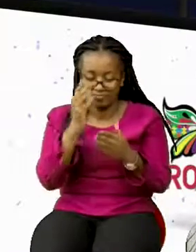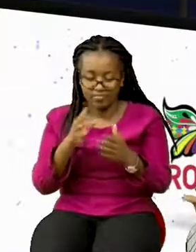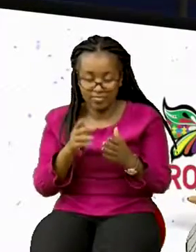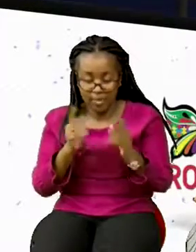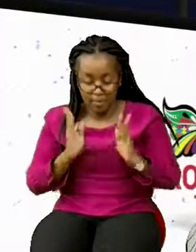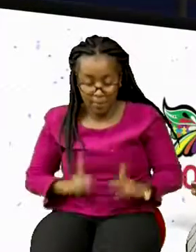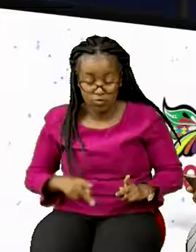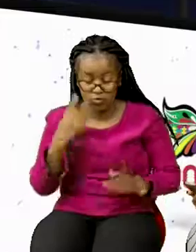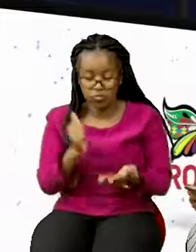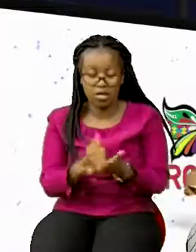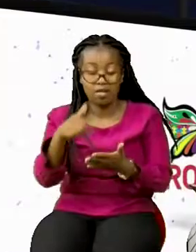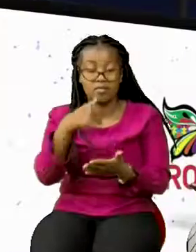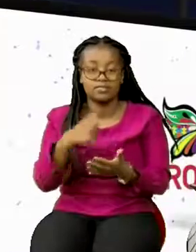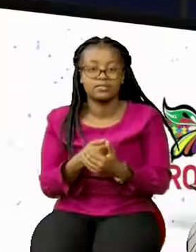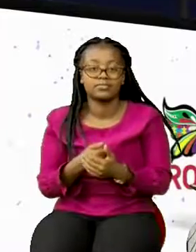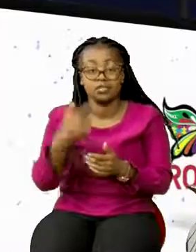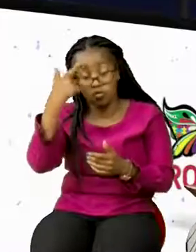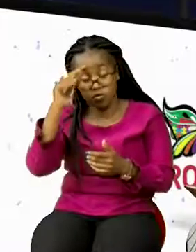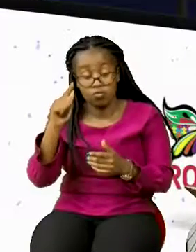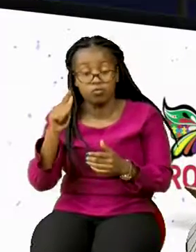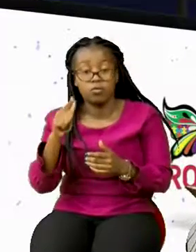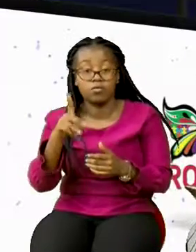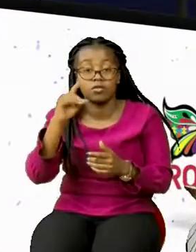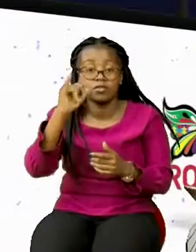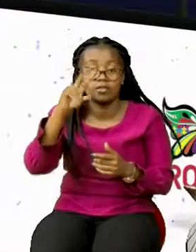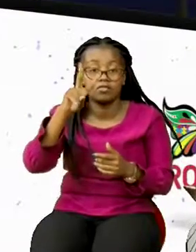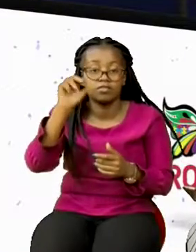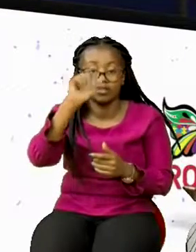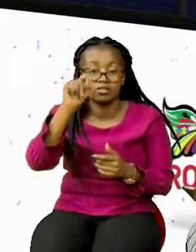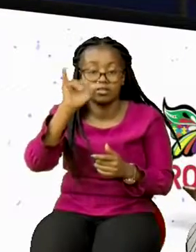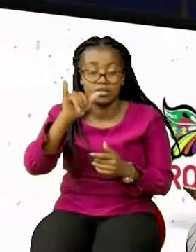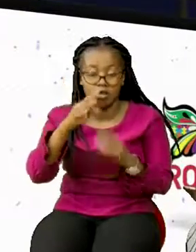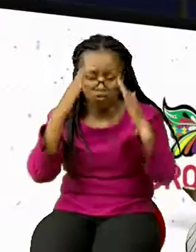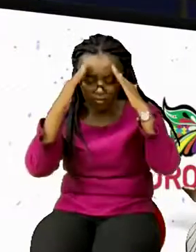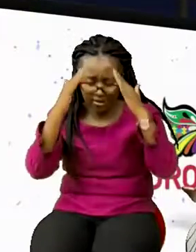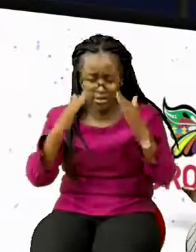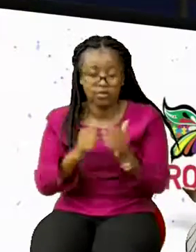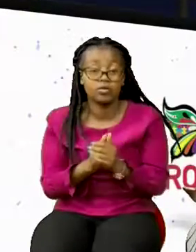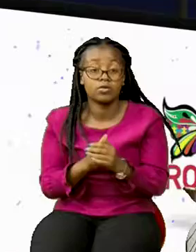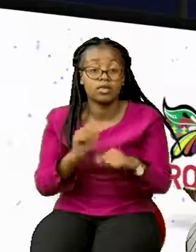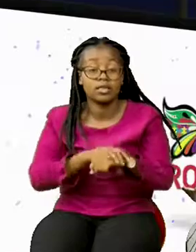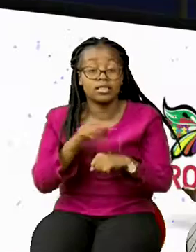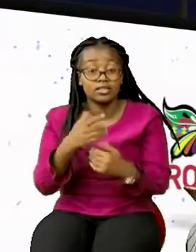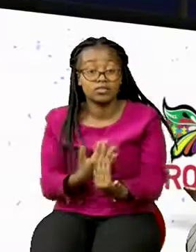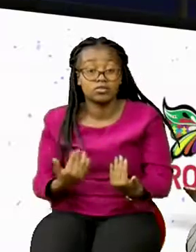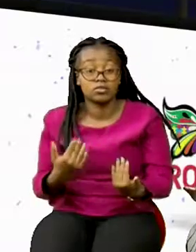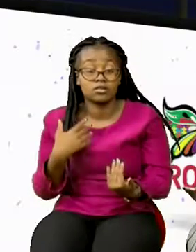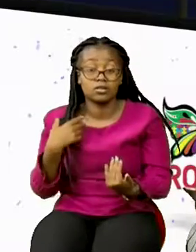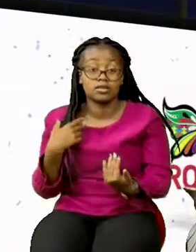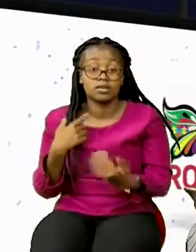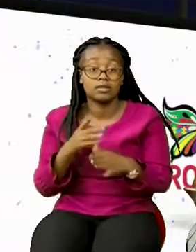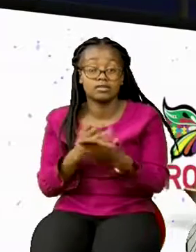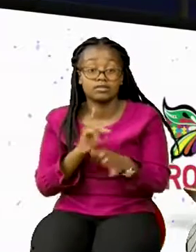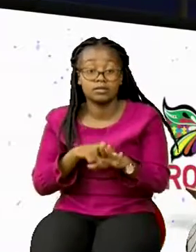this. And for the deficit of attention, you will find that these children, in